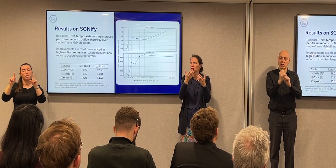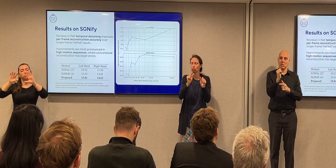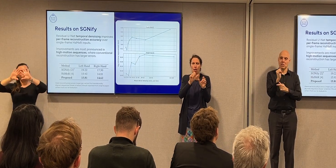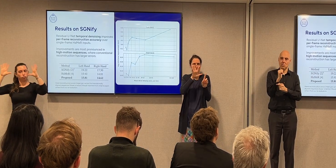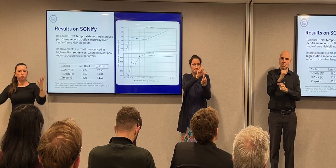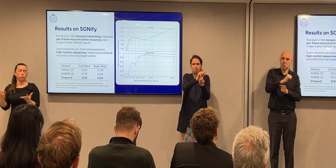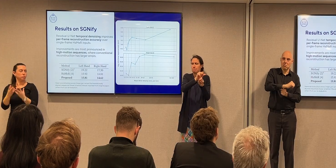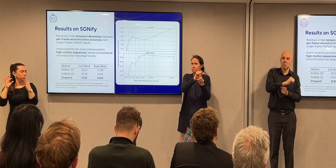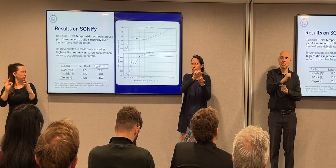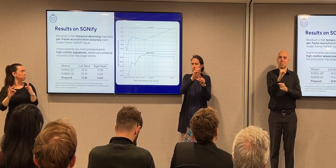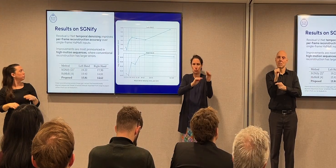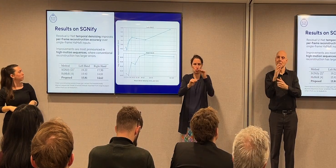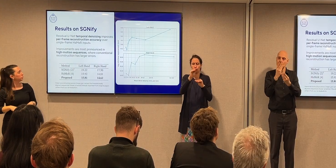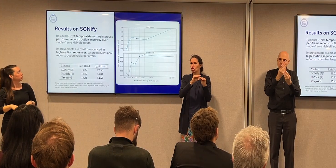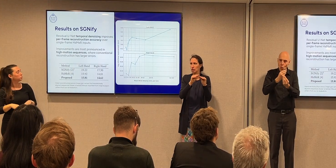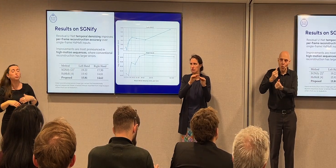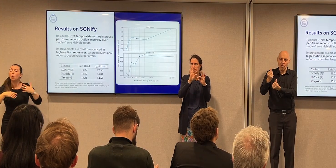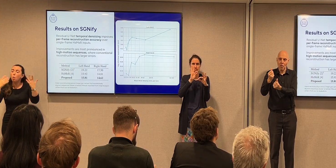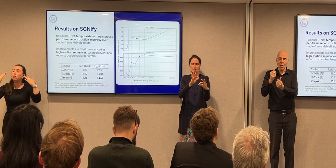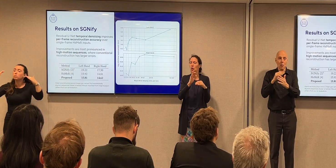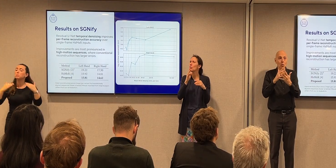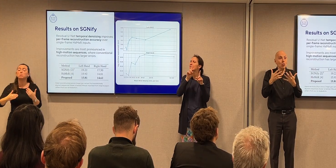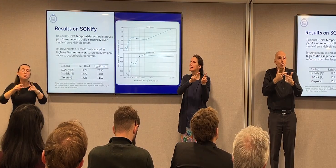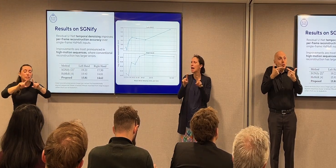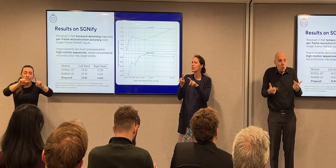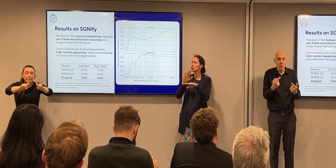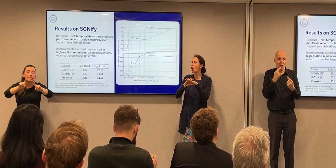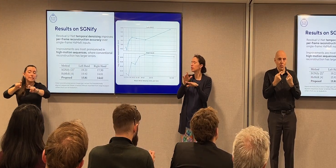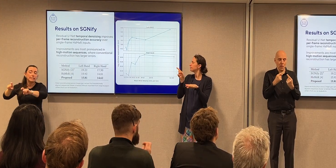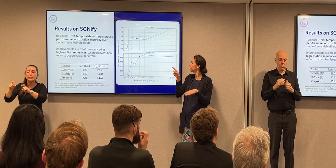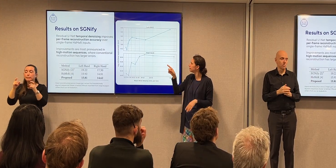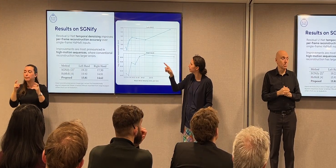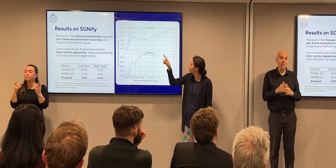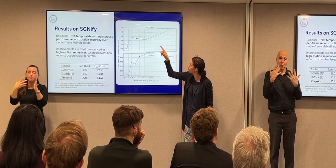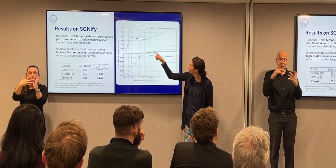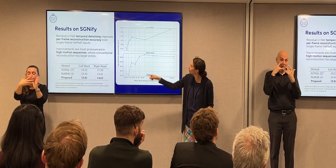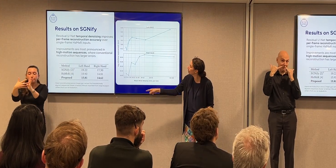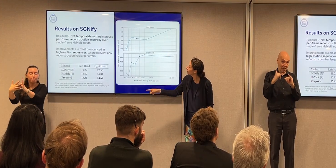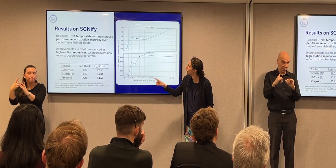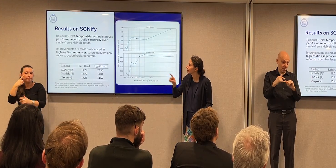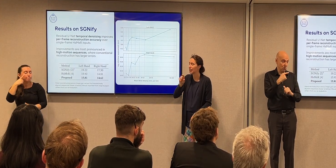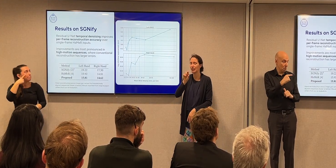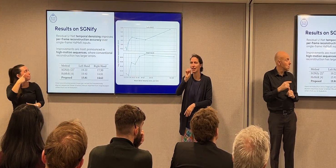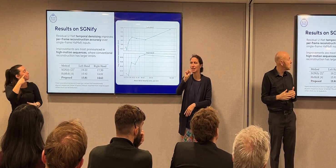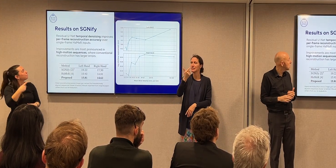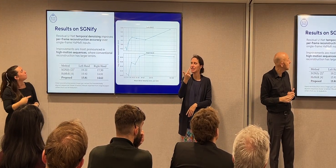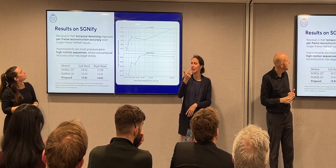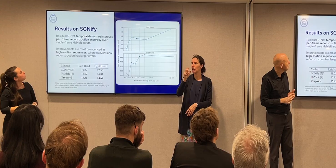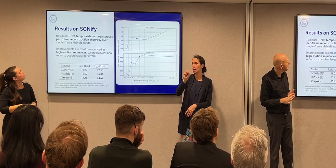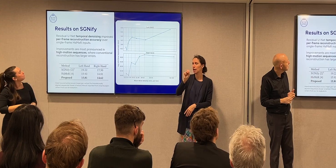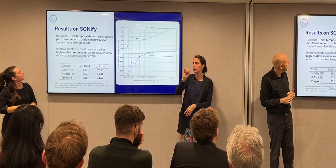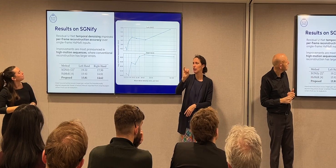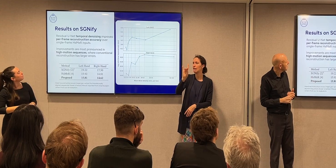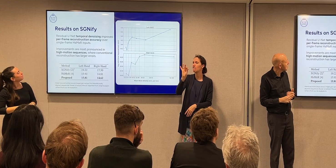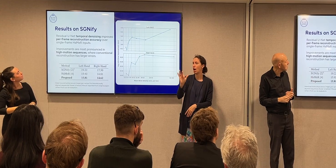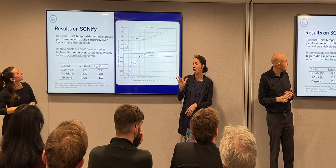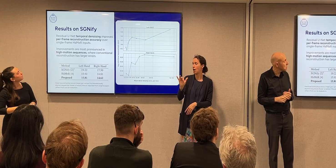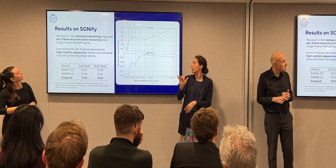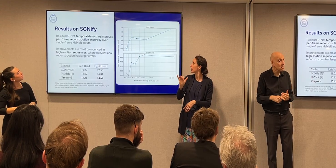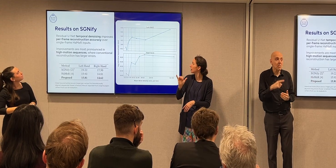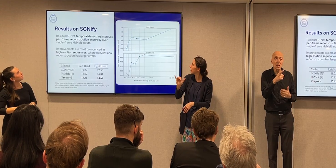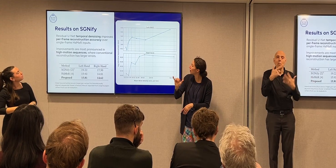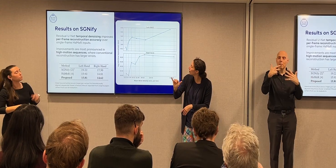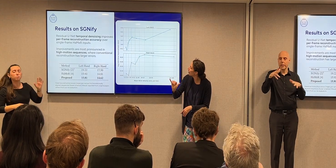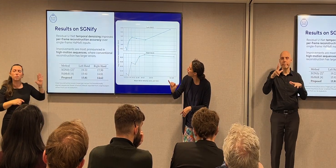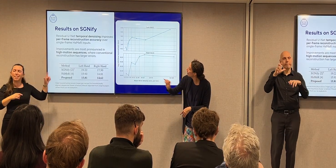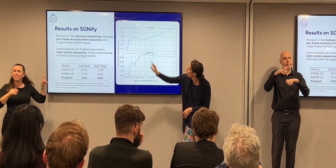And we tested this on the Signify data sets, and even though we used